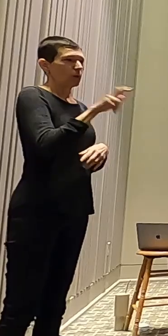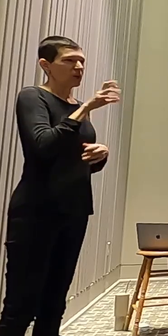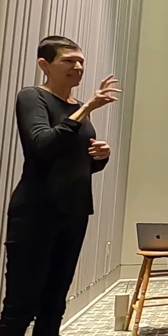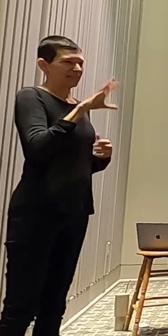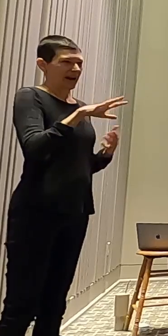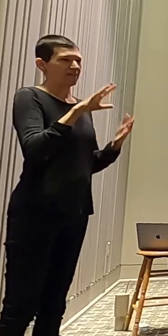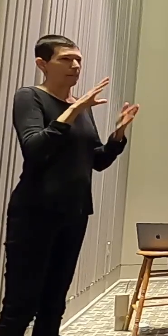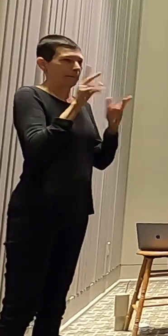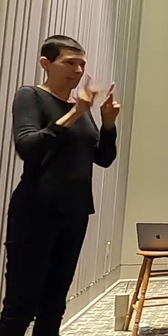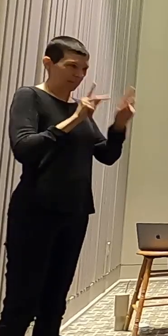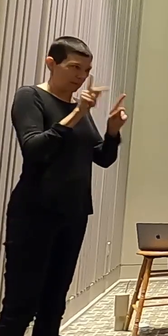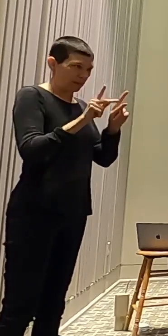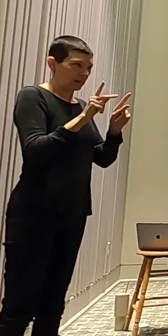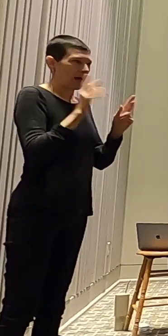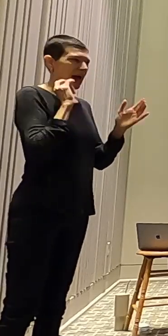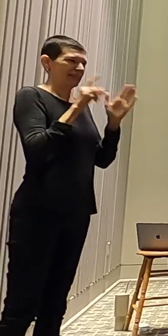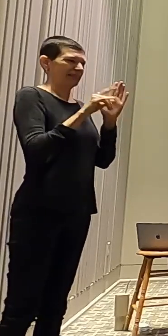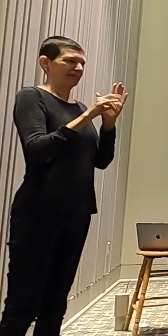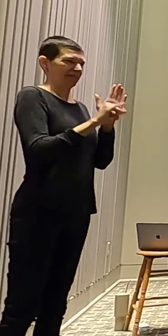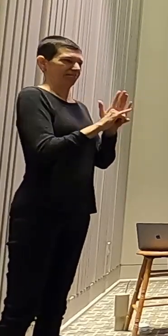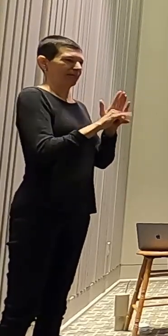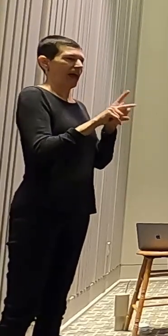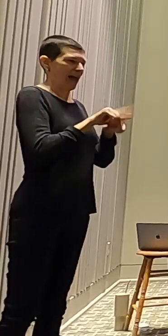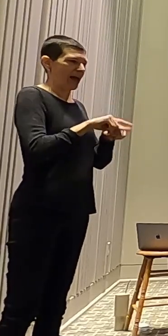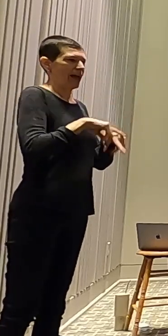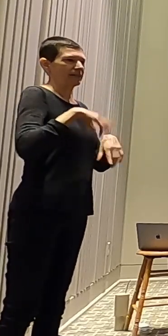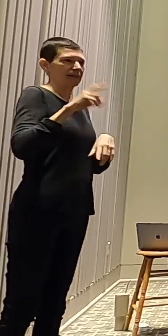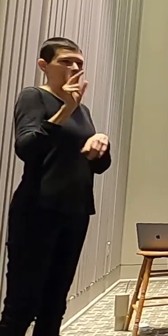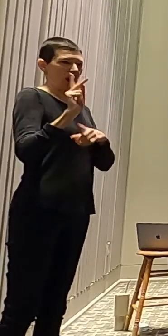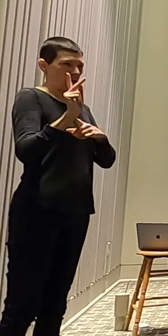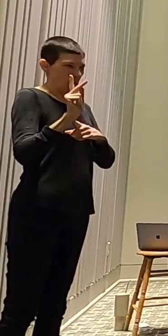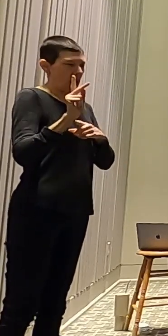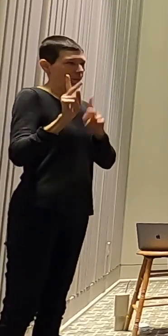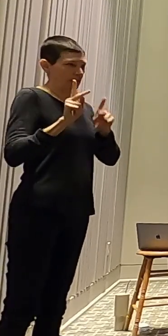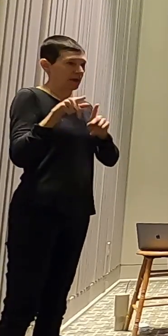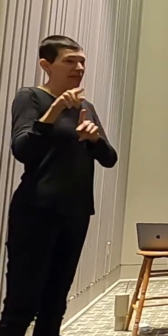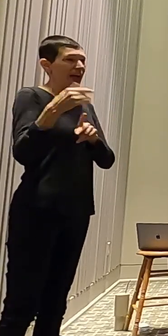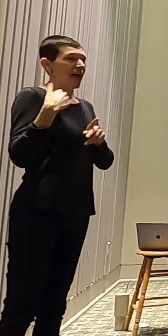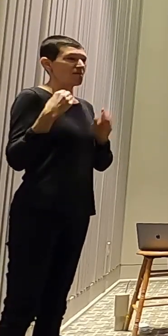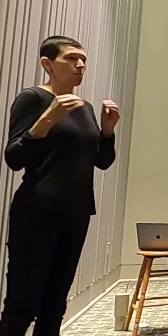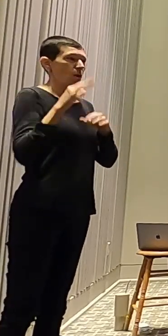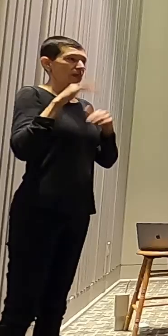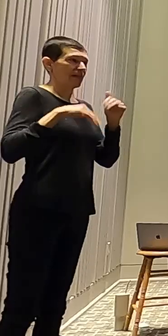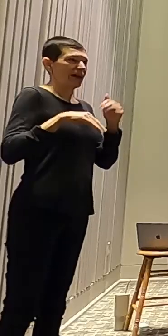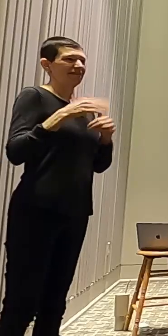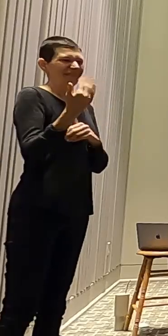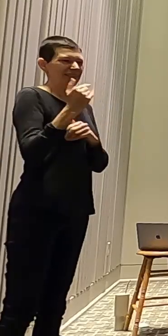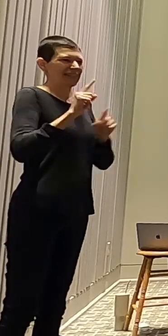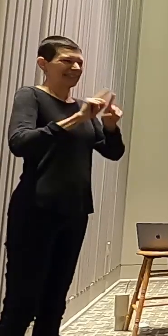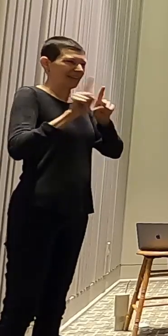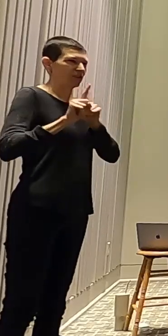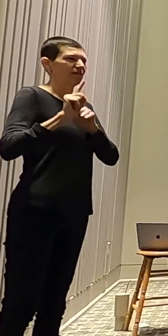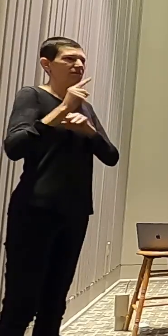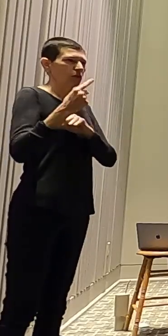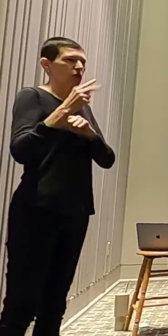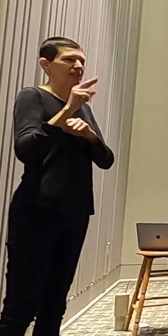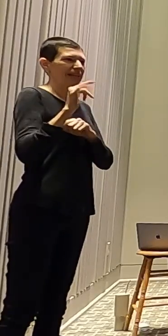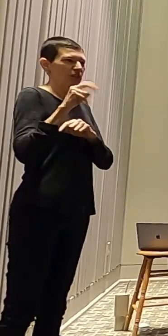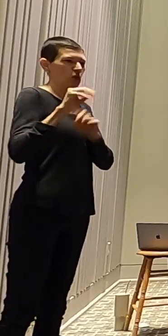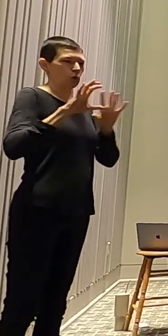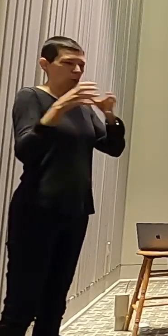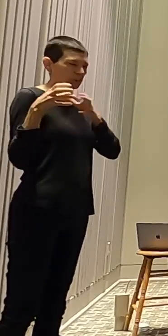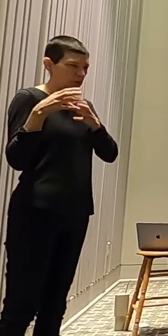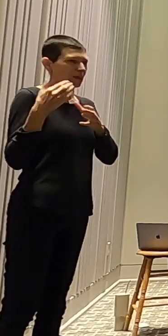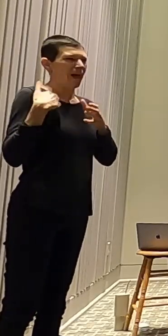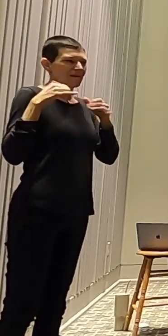3,665 people identified as Kwakwaka'wakw. The Kwakwaka'wakw are made up of over 15 different First Nations groups who have